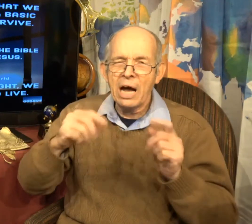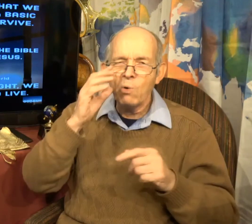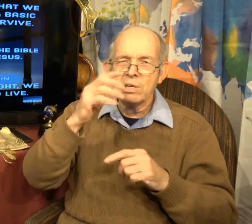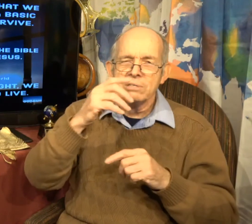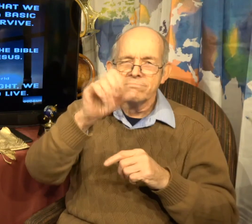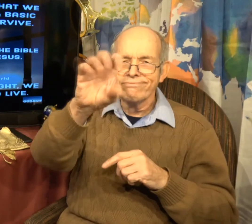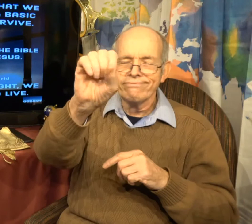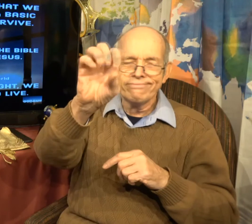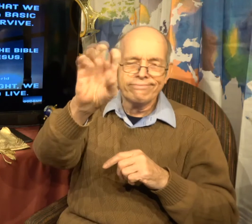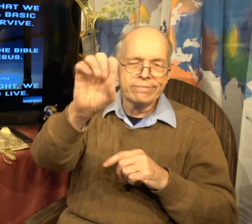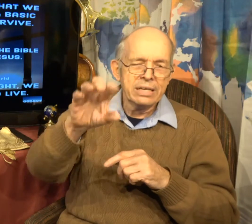Baba.